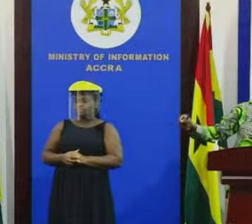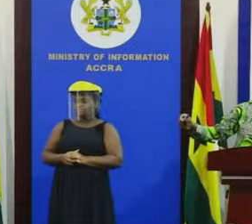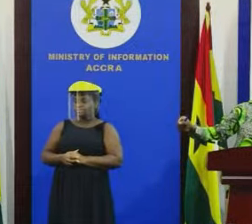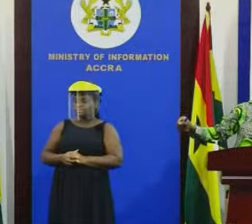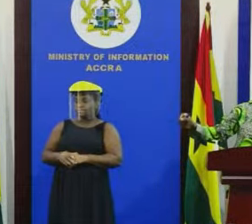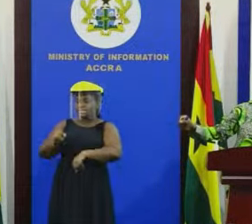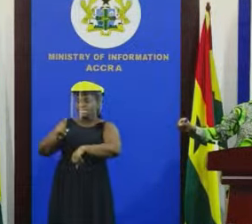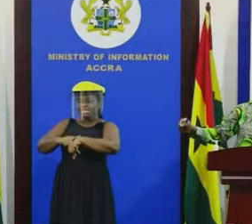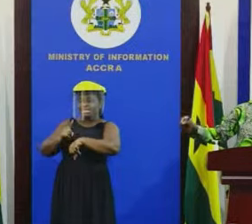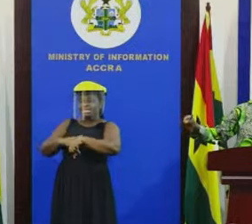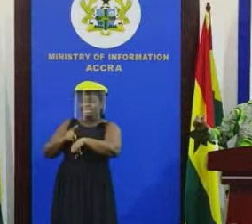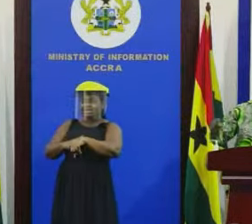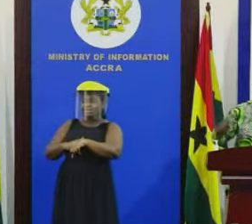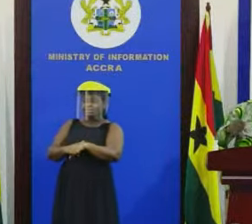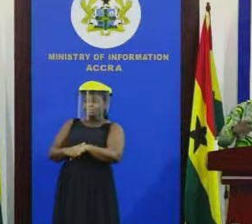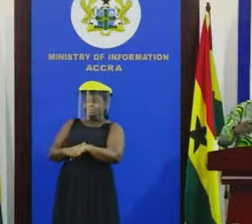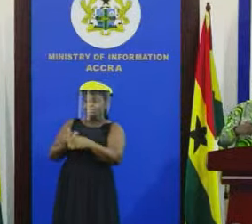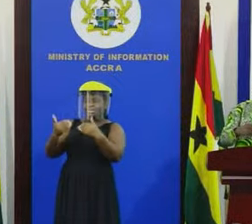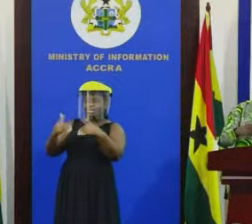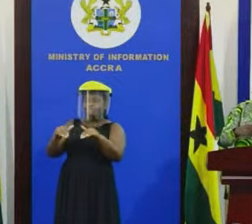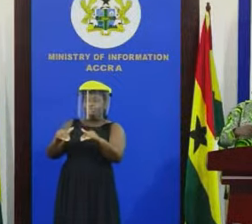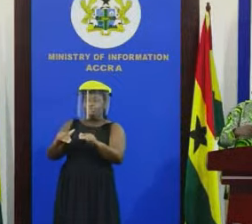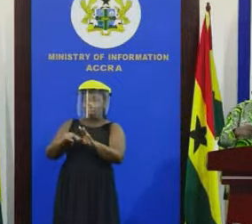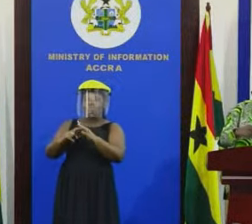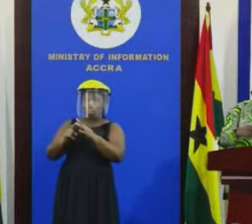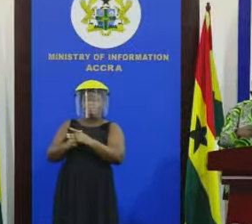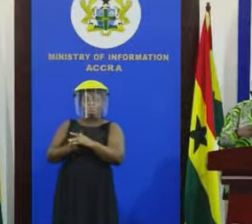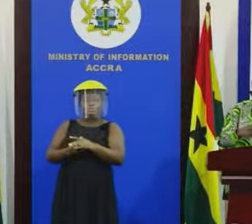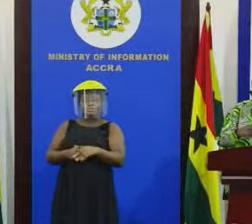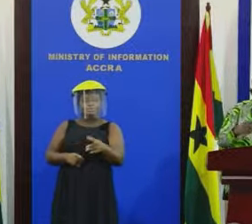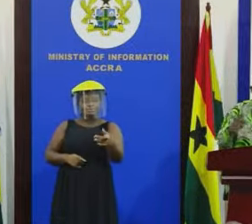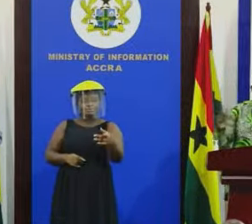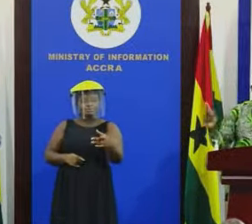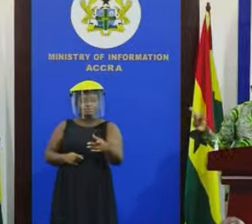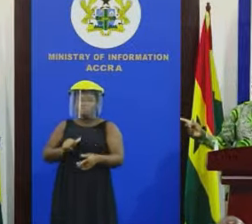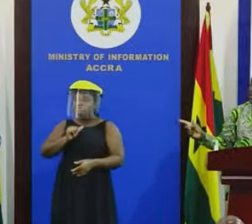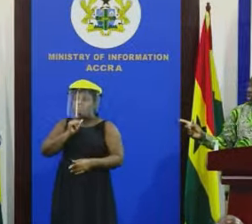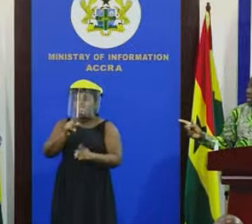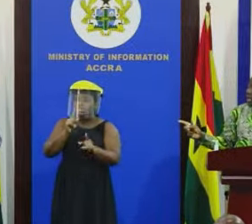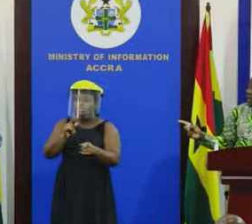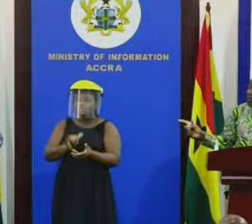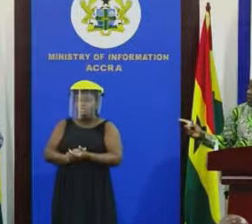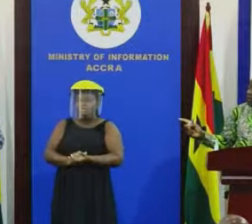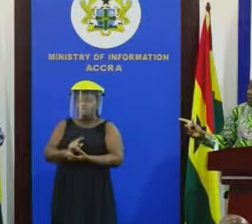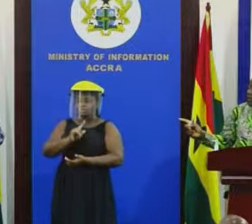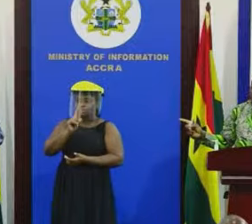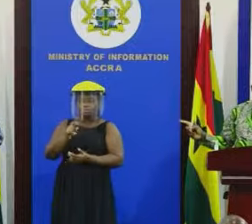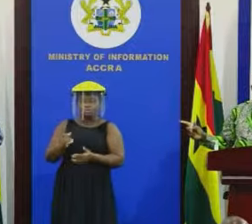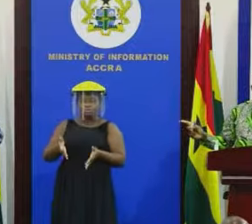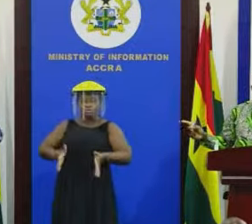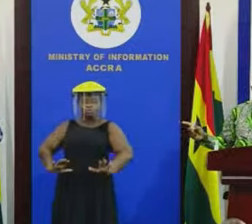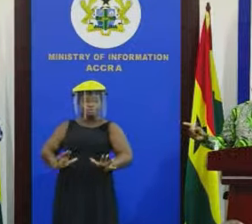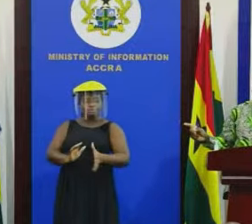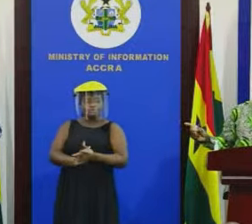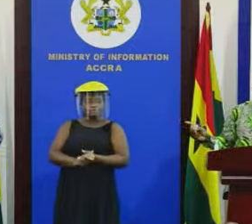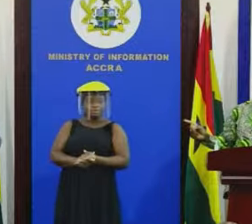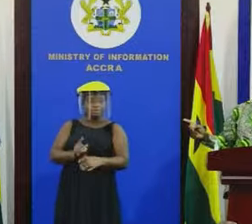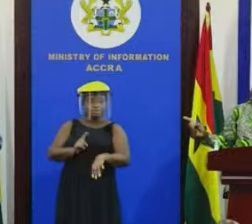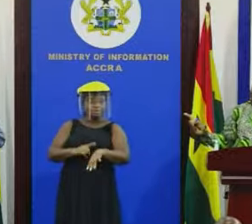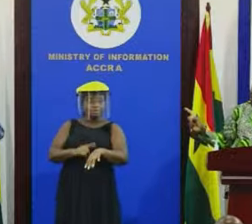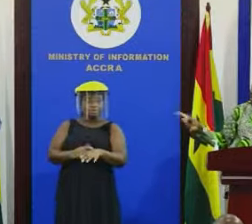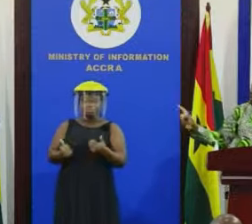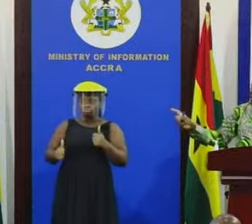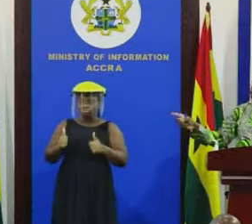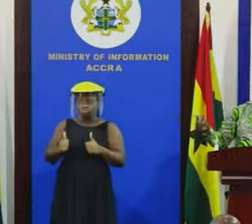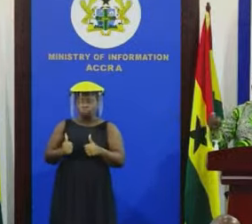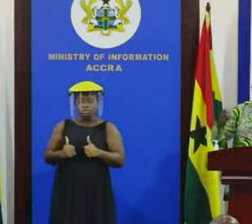The time limit to respond to applications. Applications? Yes. I don't think you responded to that one earlier. Permits, for permits. Said Yes. whether that time limit. Yes.